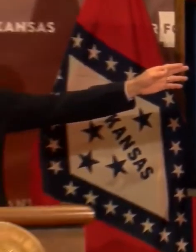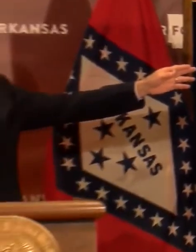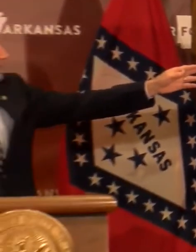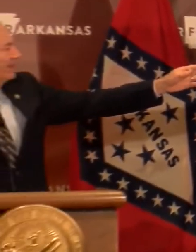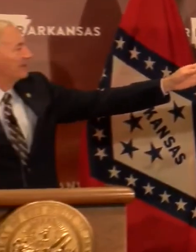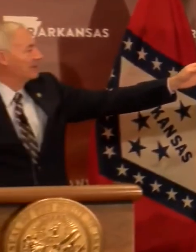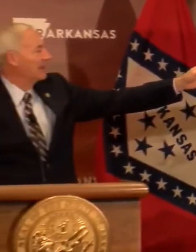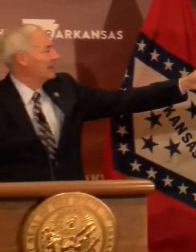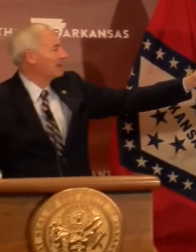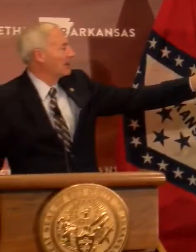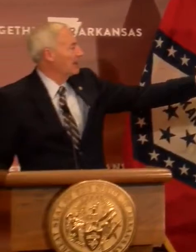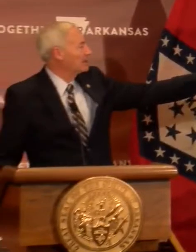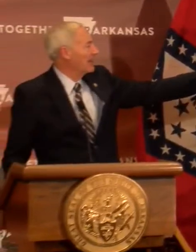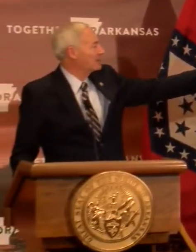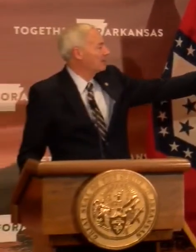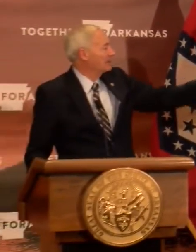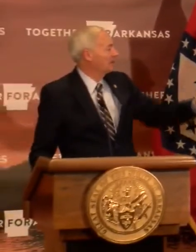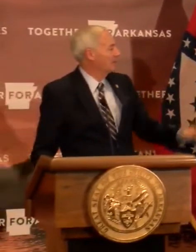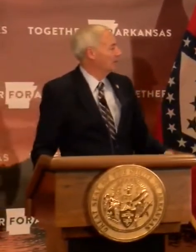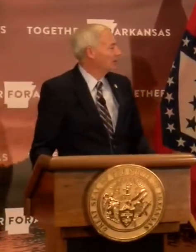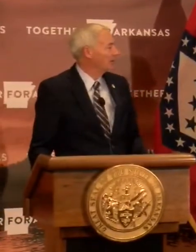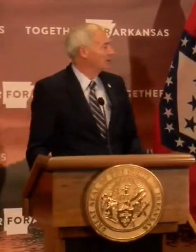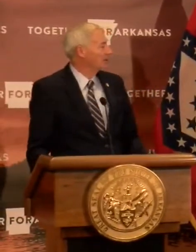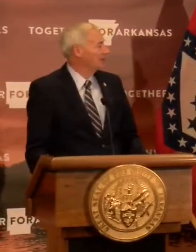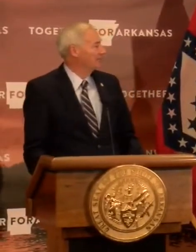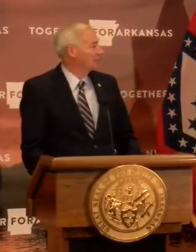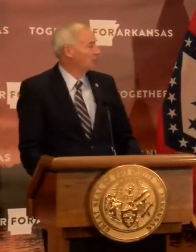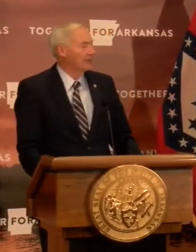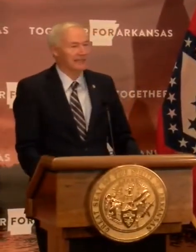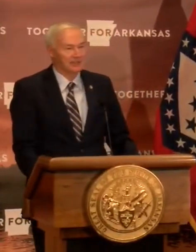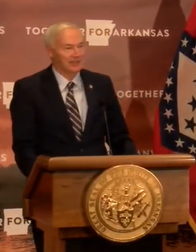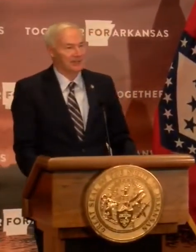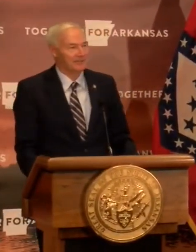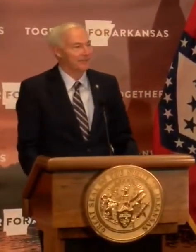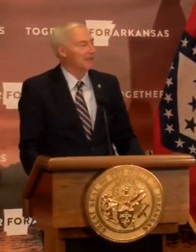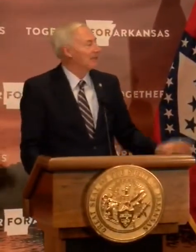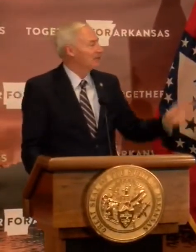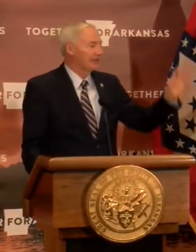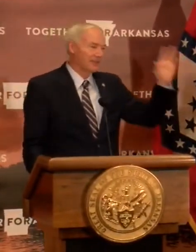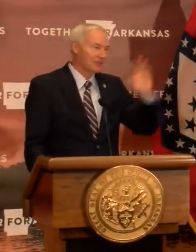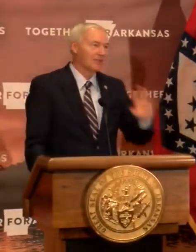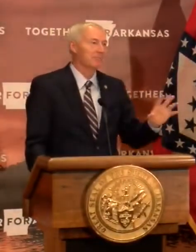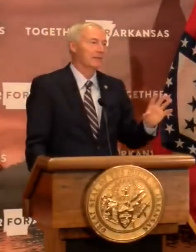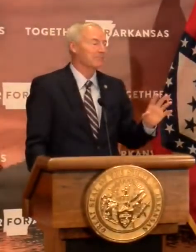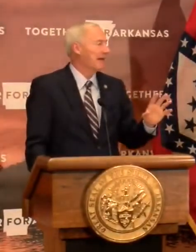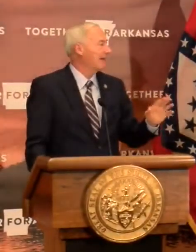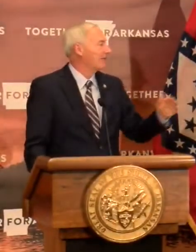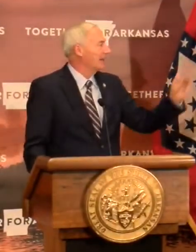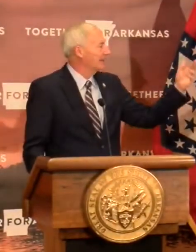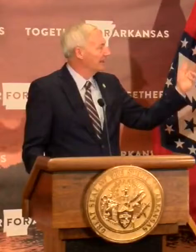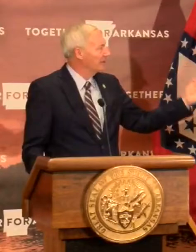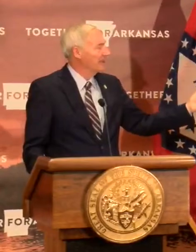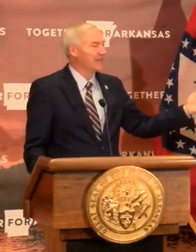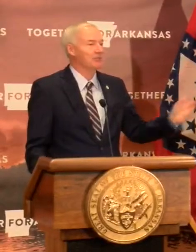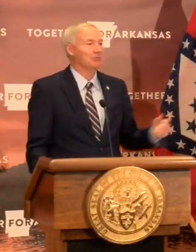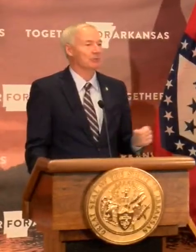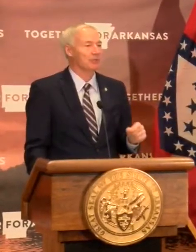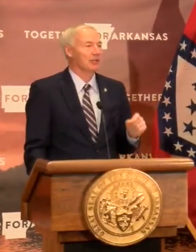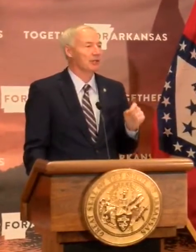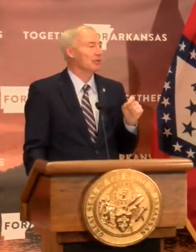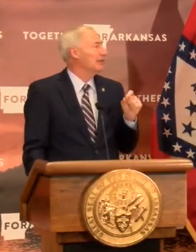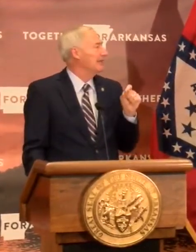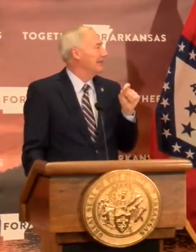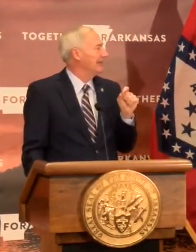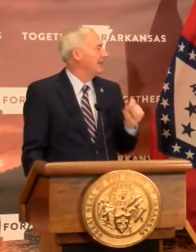up. The delay in our contact tracing, which is 4 days there. So that's a little bit background, and the next one